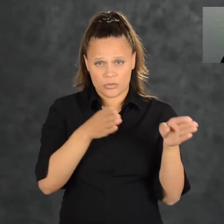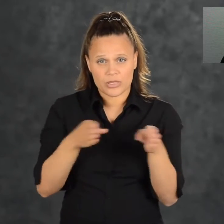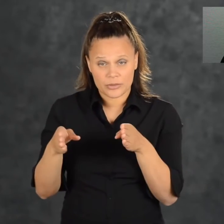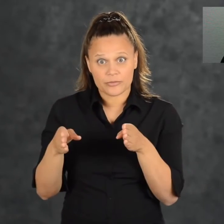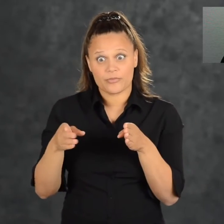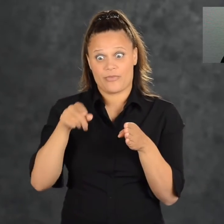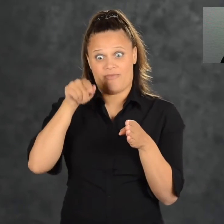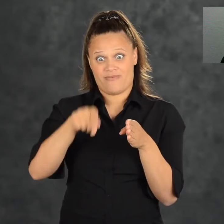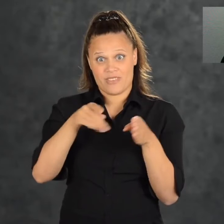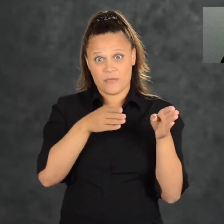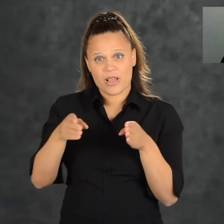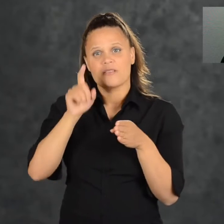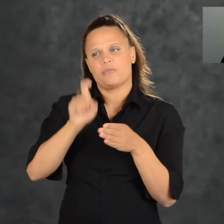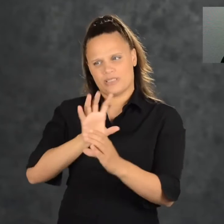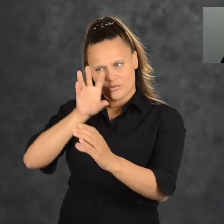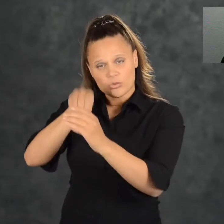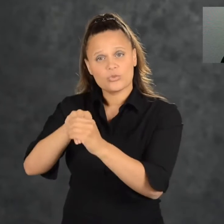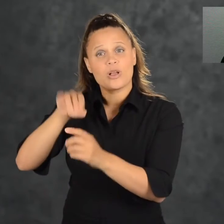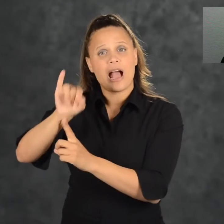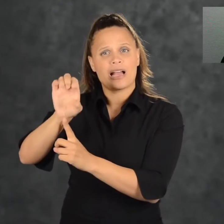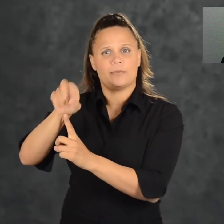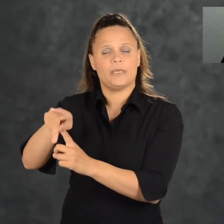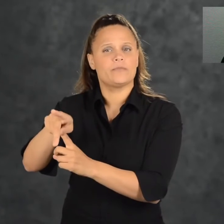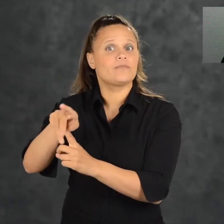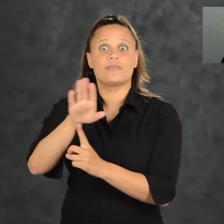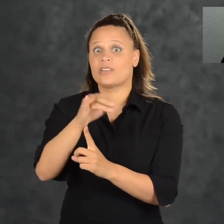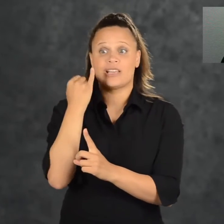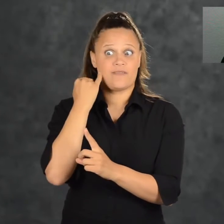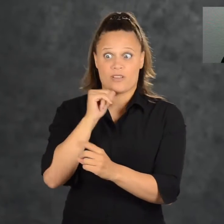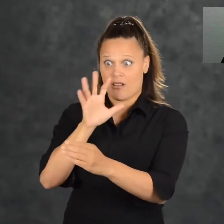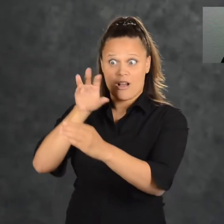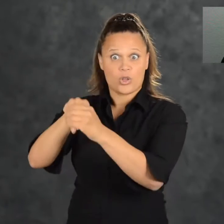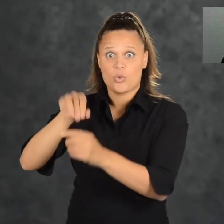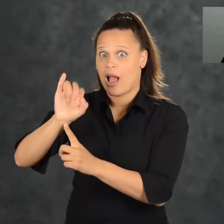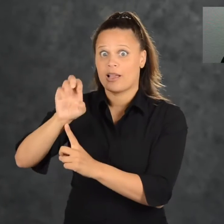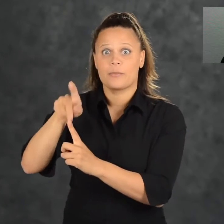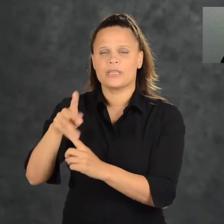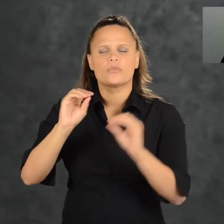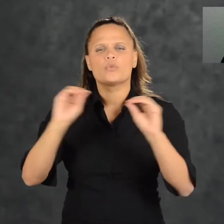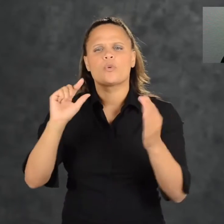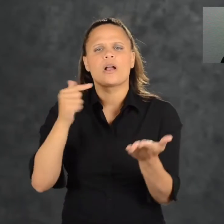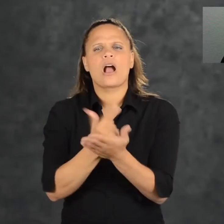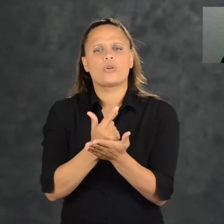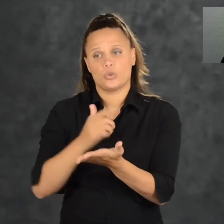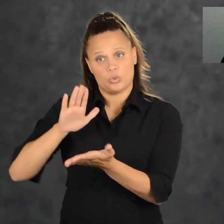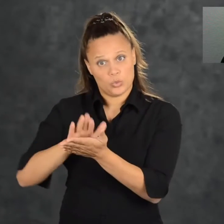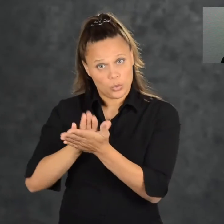These academic and individual goals helping the student transition into the real world are important to be included in the IEP.